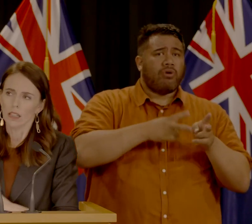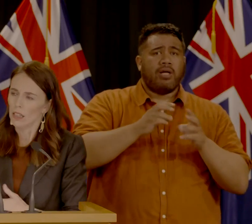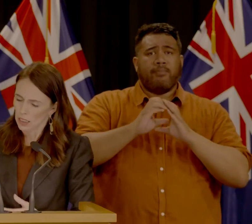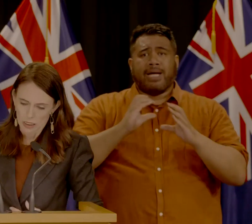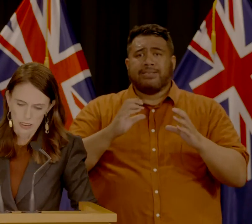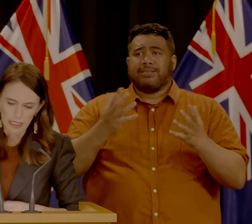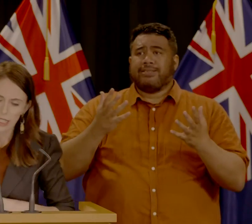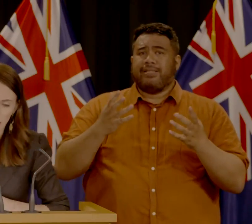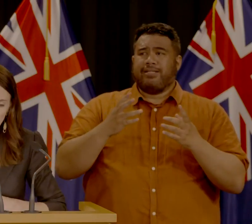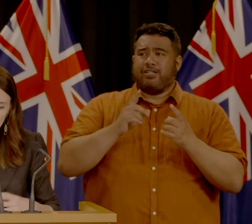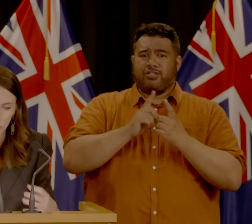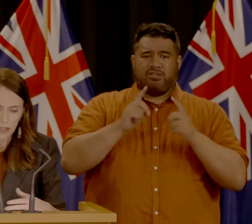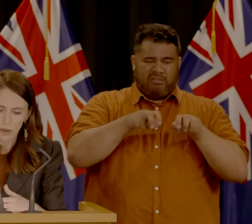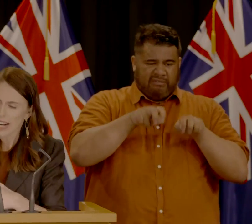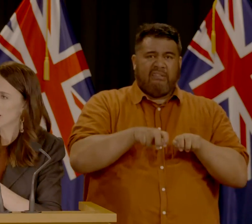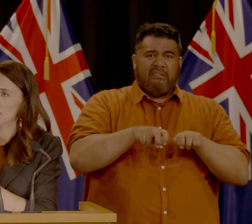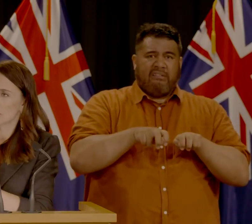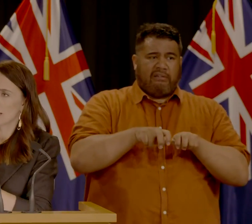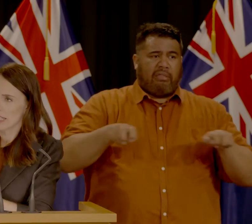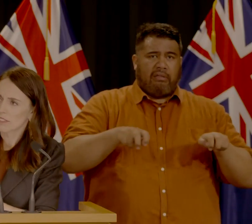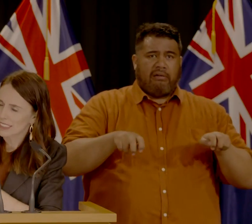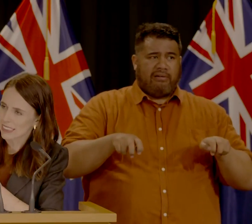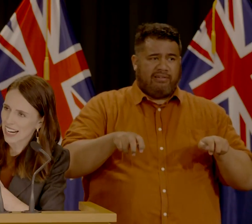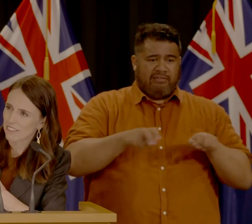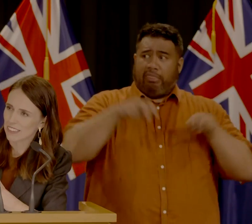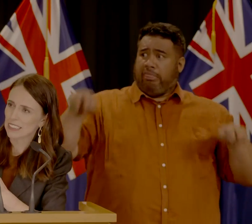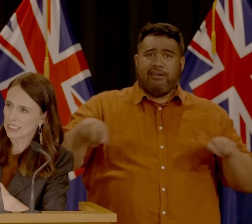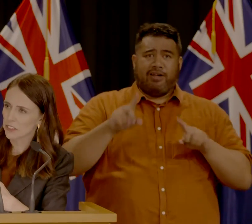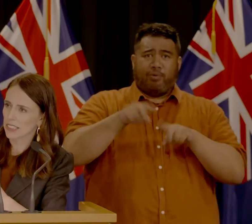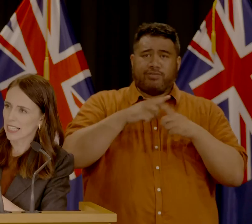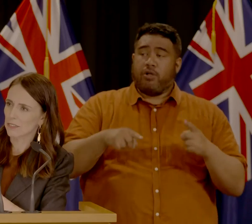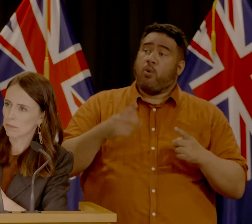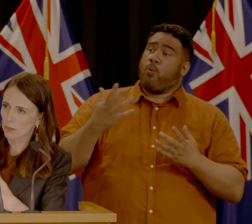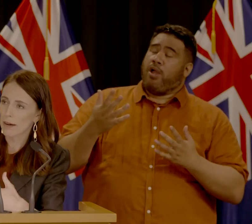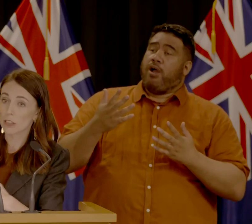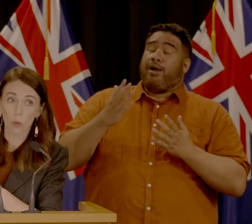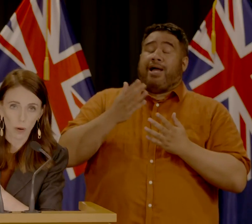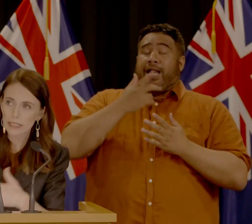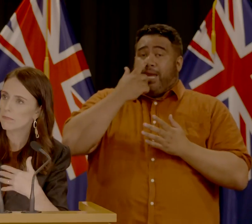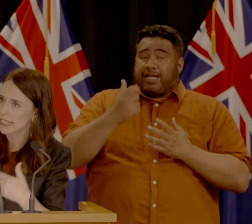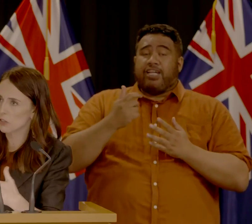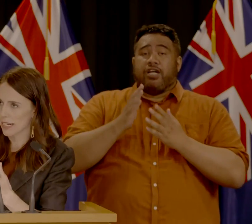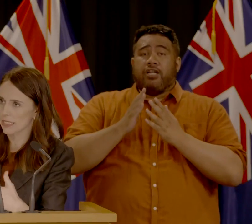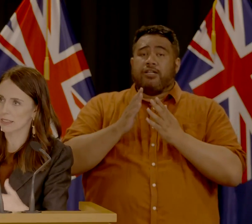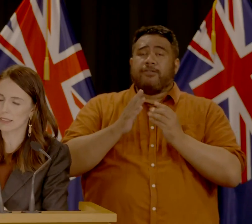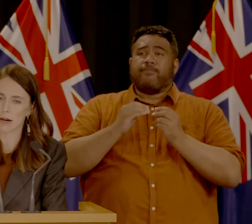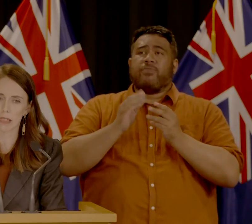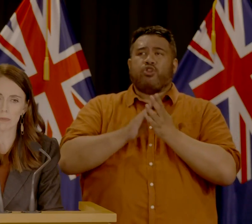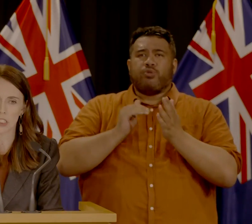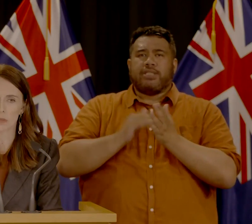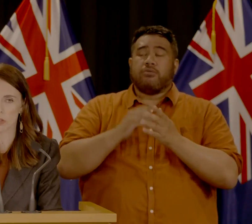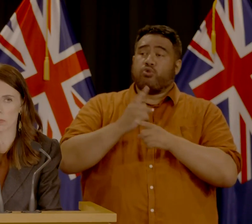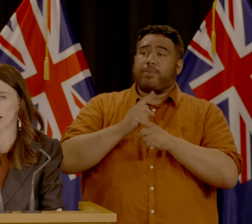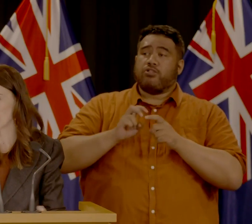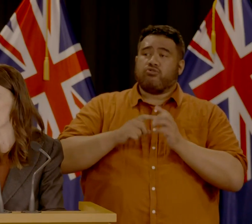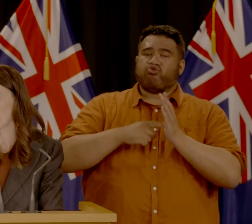Impossible to get social justice. Yeah, and look, we are a country that thankfully doesn't have necessarily that crammed in always mass transit, but as